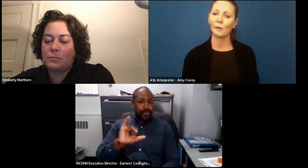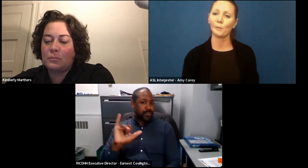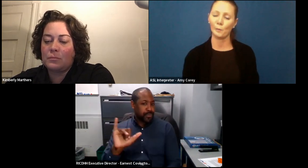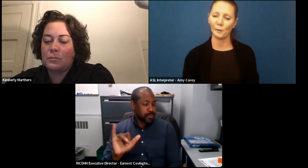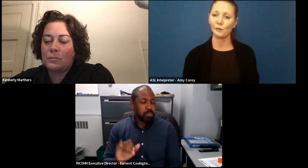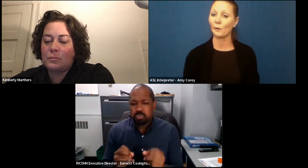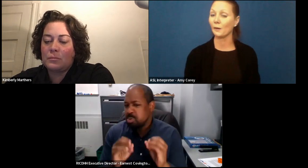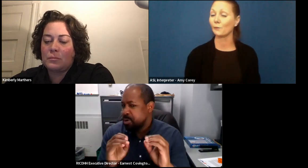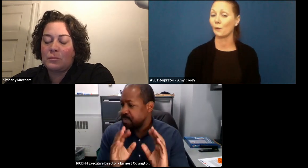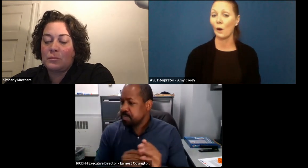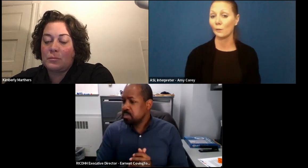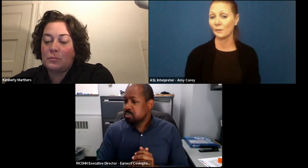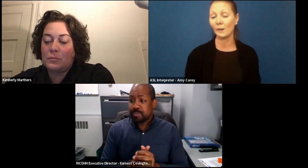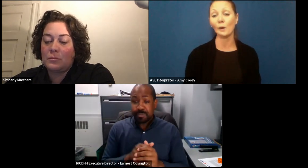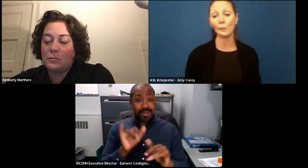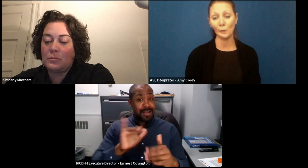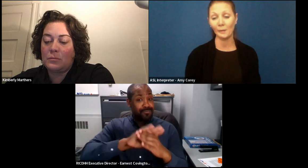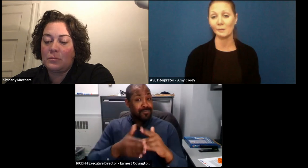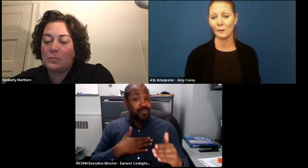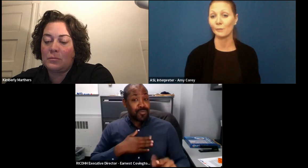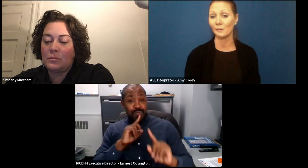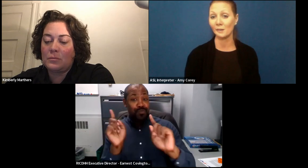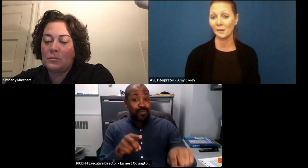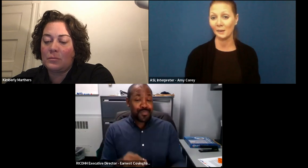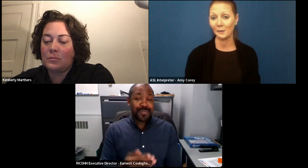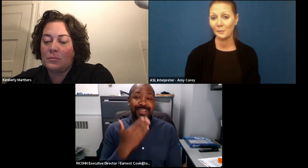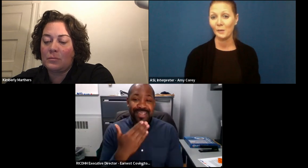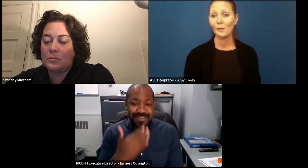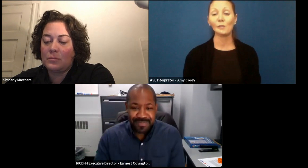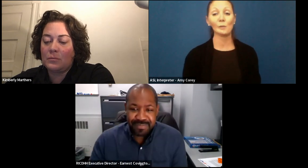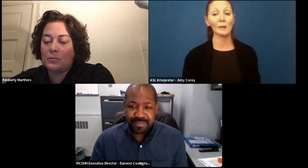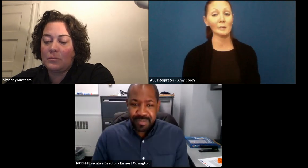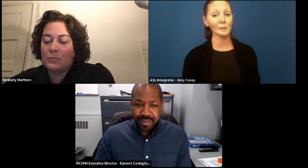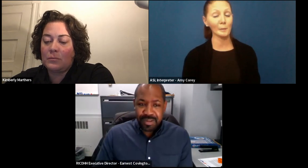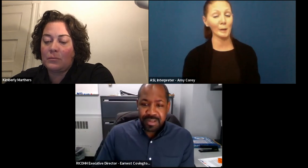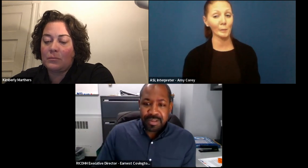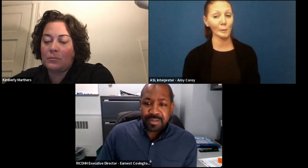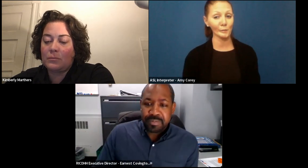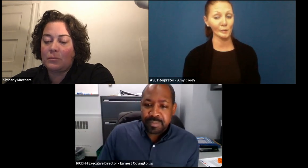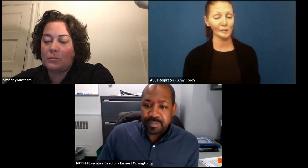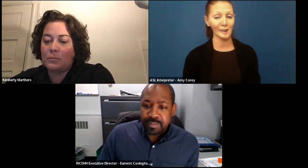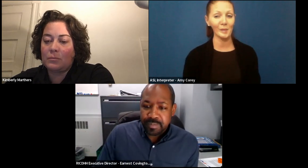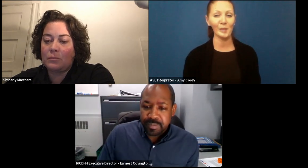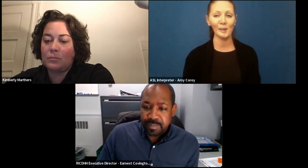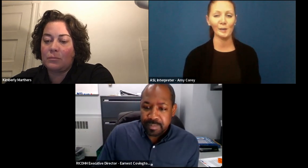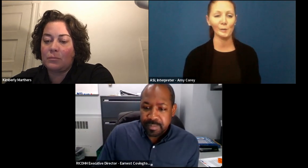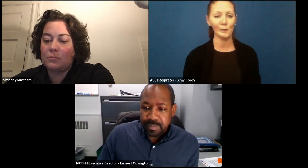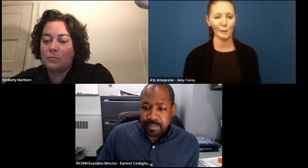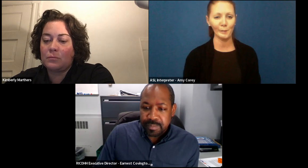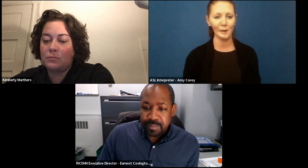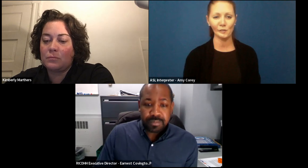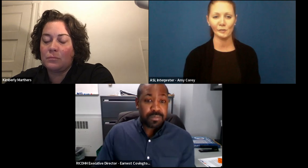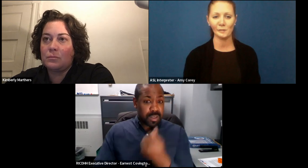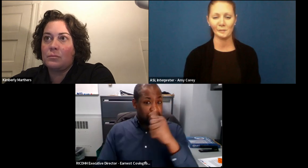having the appropriate training for all of us, including myself, is key. So that sums up my report for tonight. Thank you